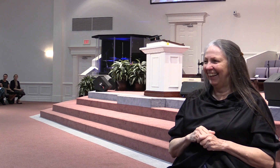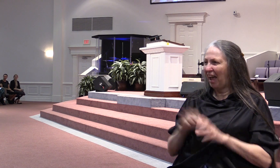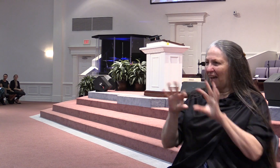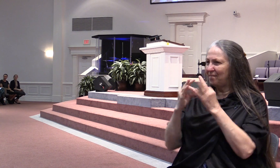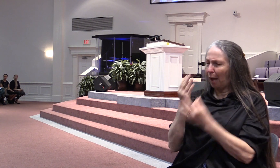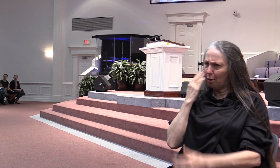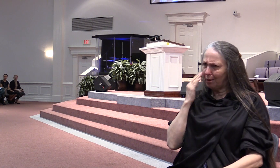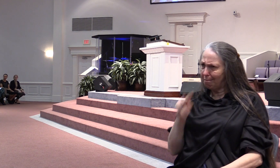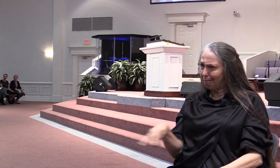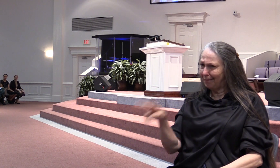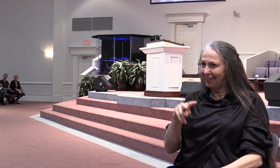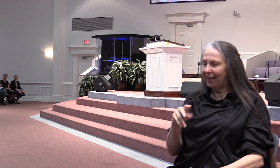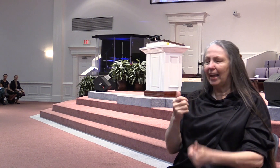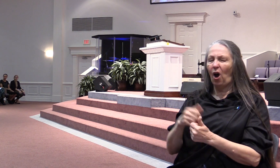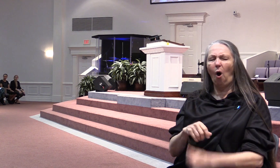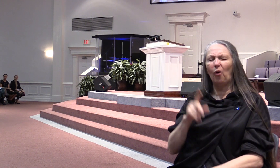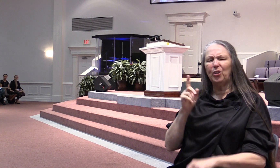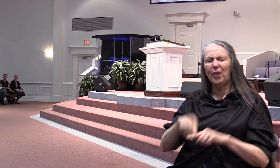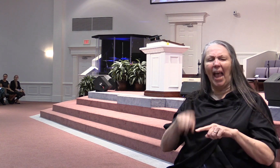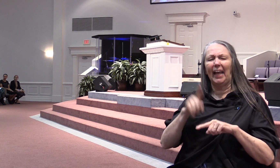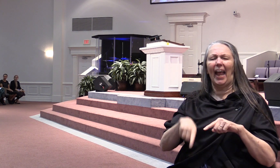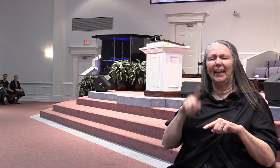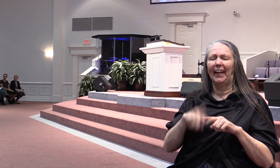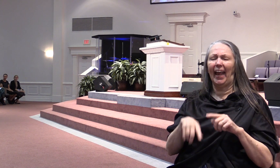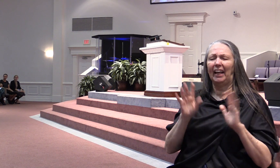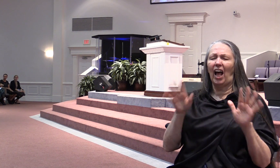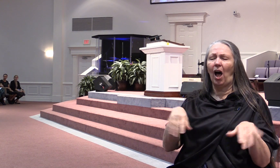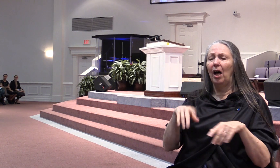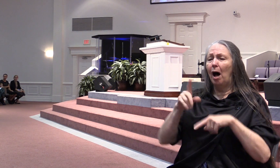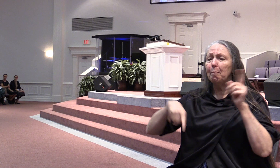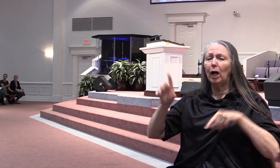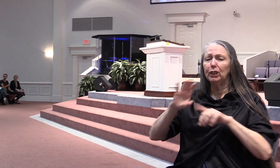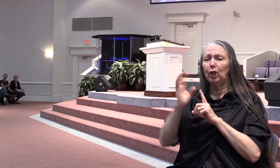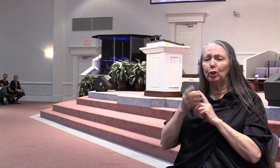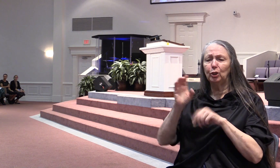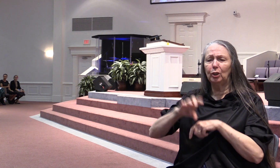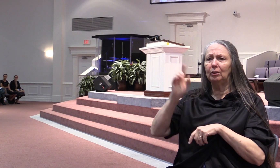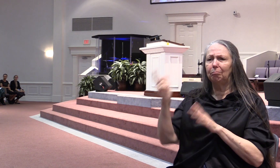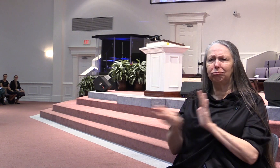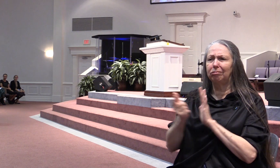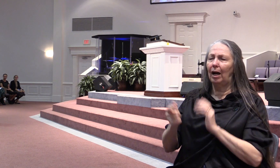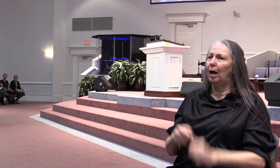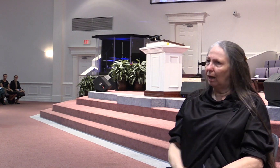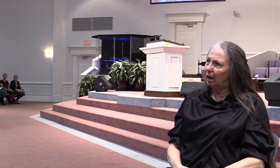And everybody out there tries to say, oh, you can't do that. You can't have a multicultural church. You can't. There's two.